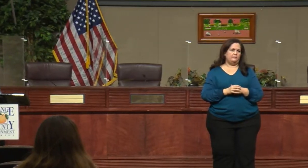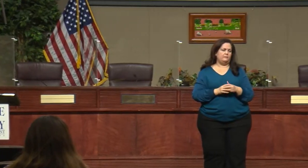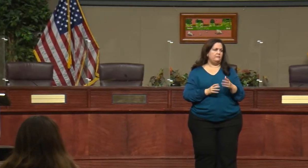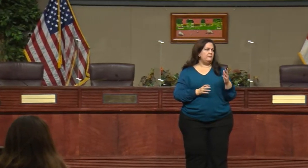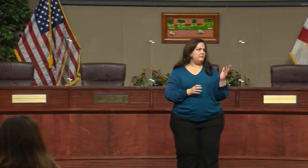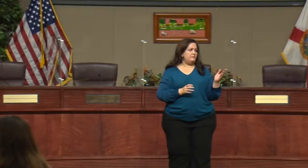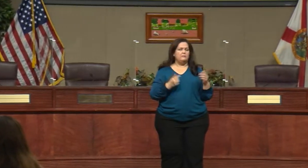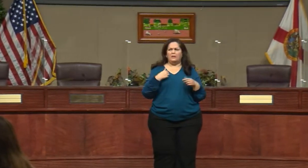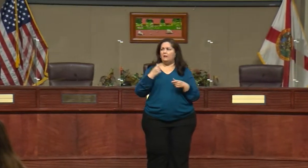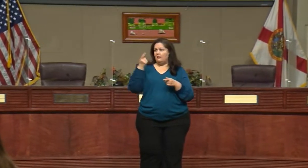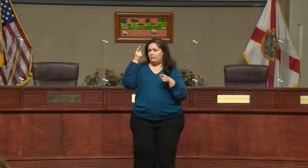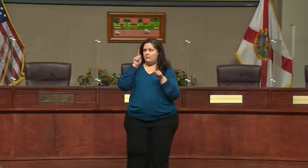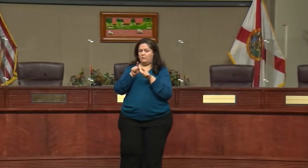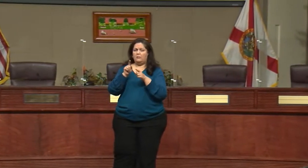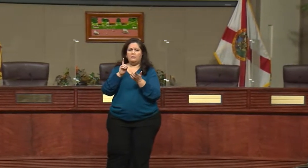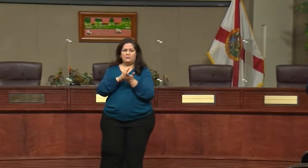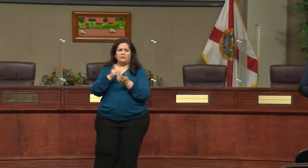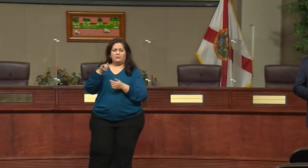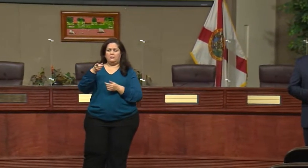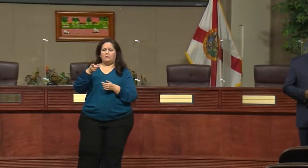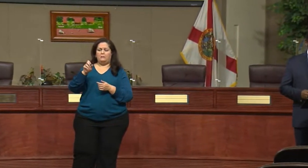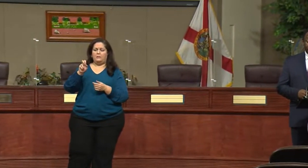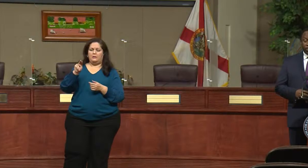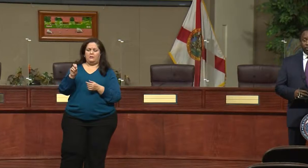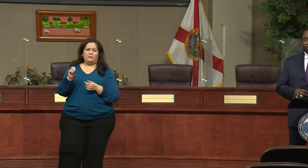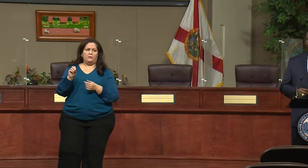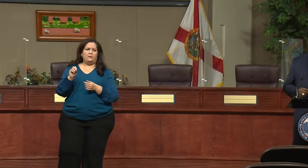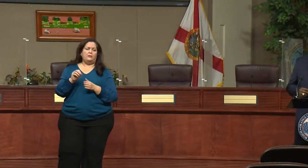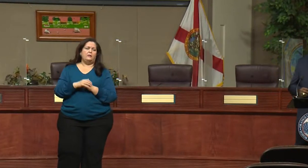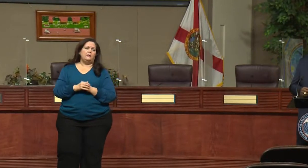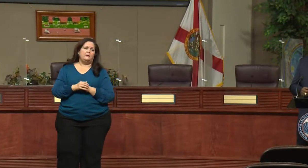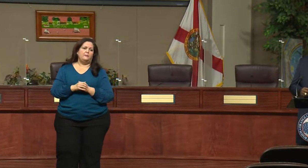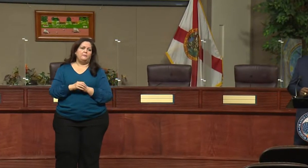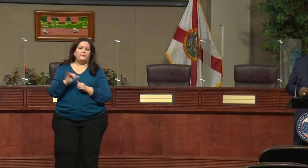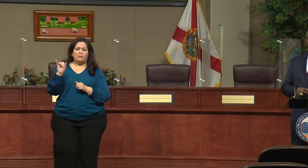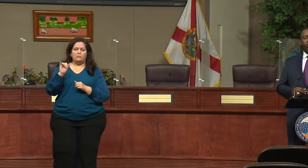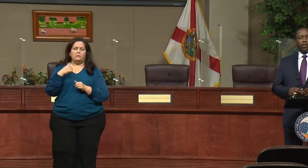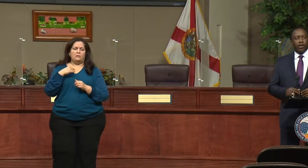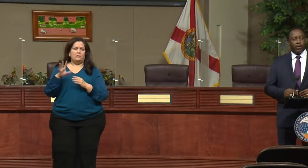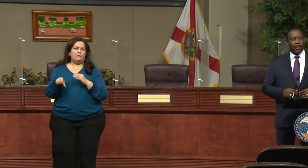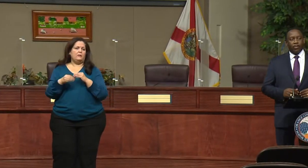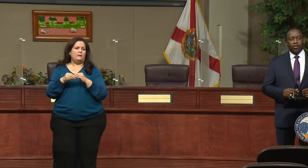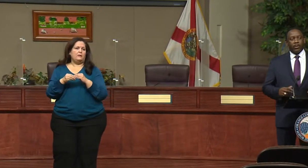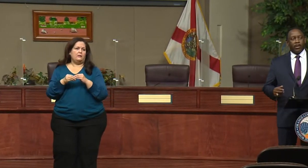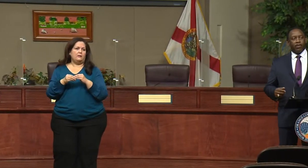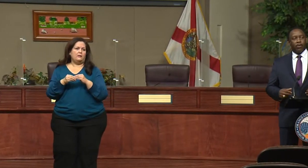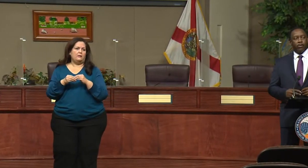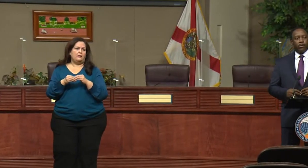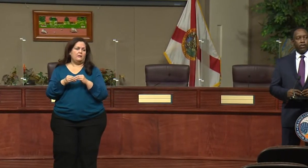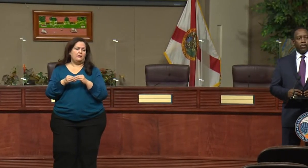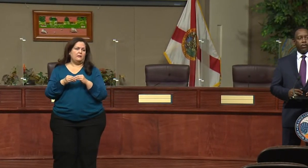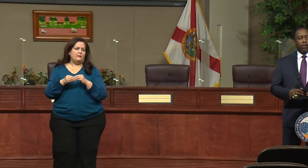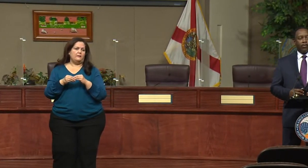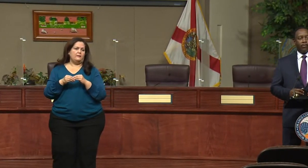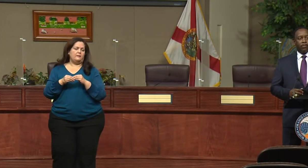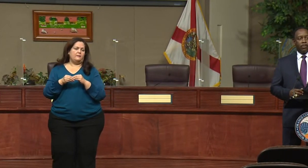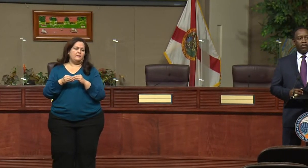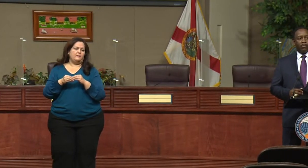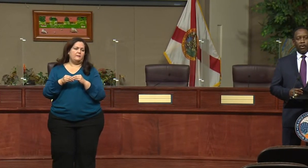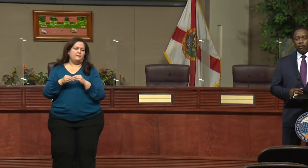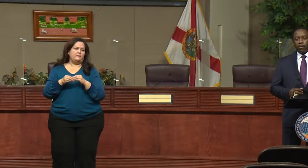I would agree with Dr. Pino. The only perhaps group in addition would be, I'm going to say, those who